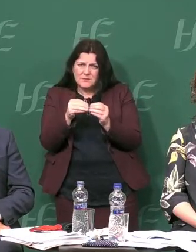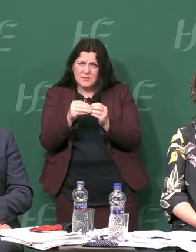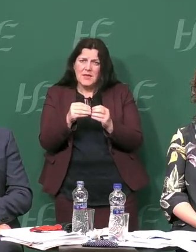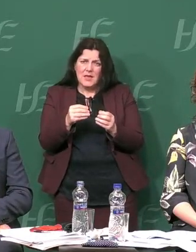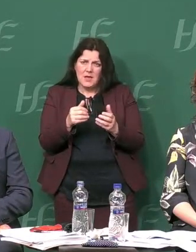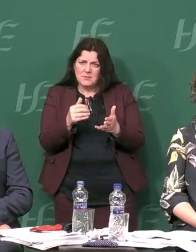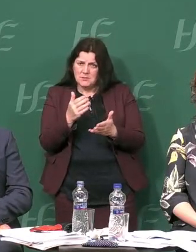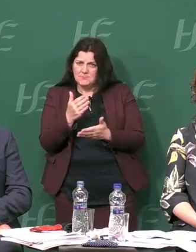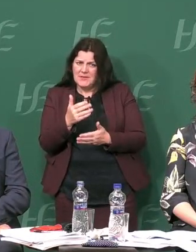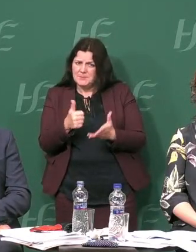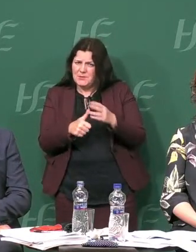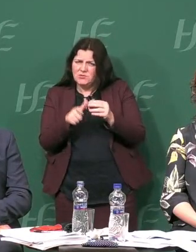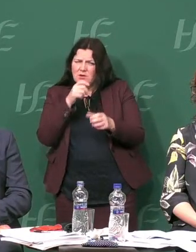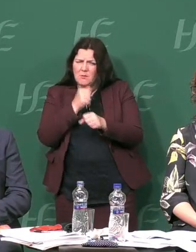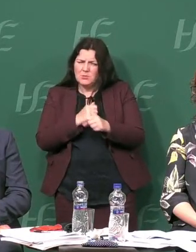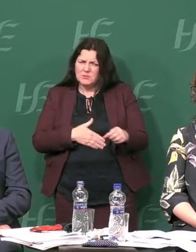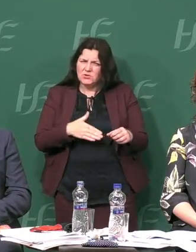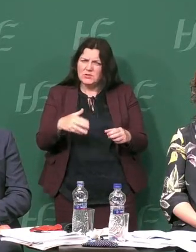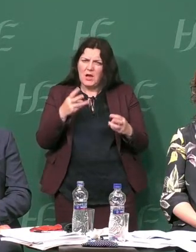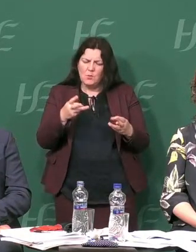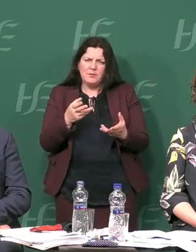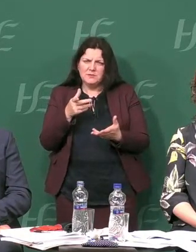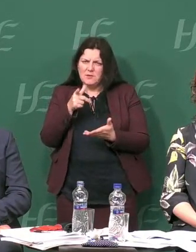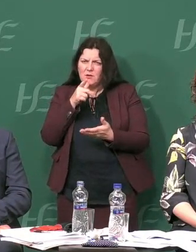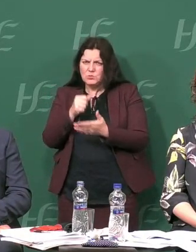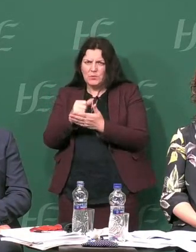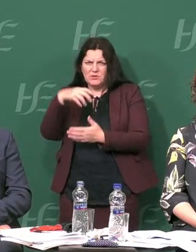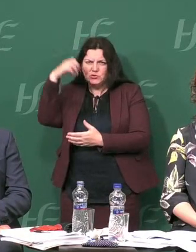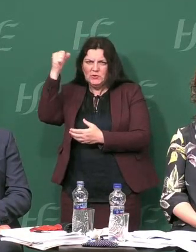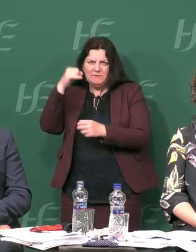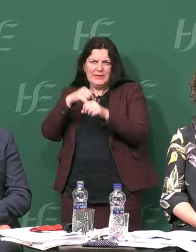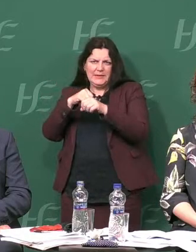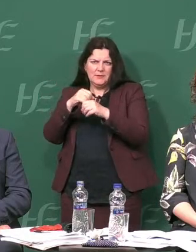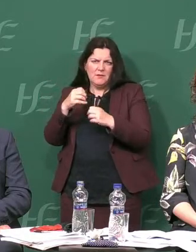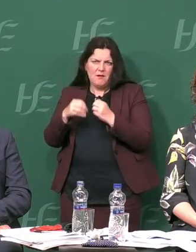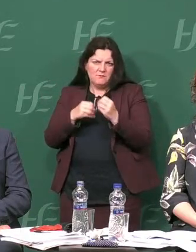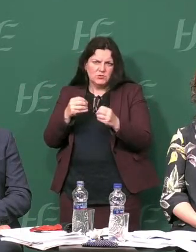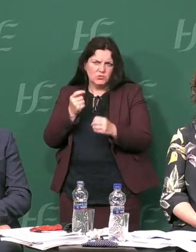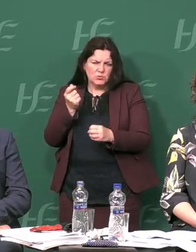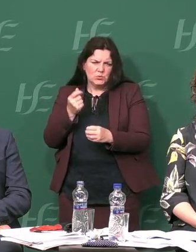maternity. And that's something I'm going to be talking with the Chief Clinical Officer about very shortly.